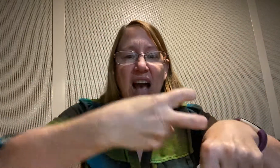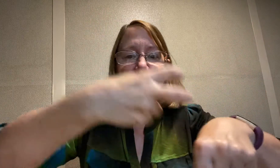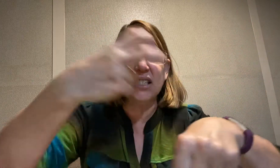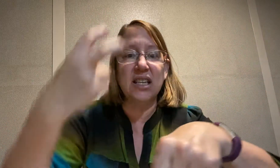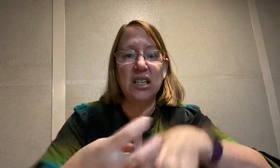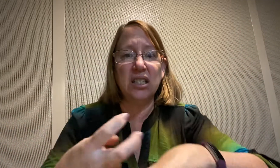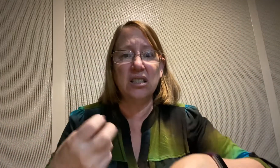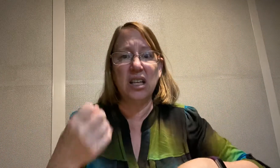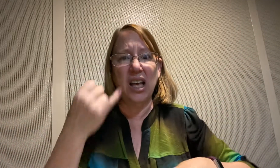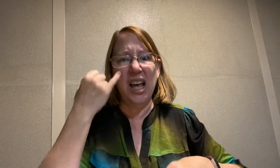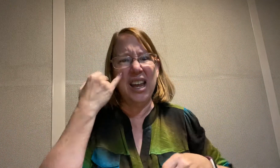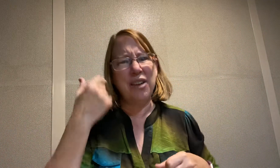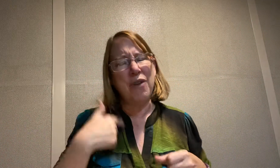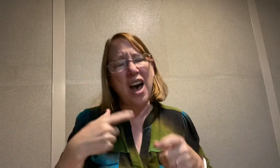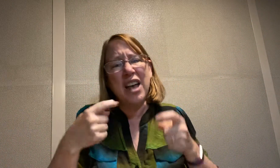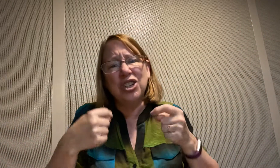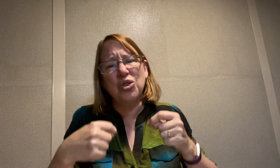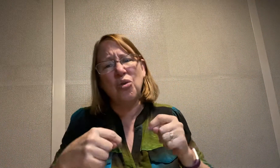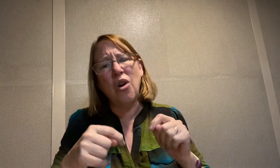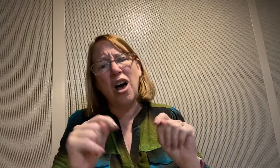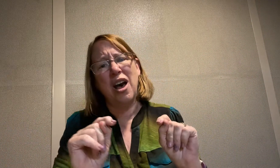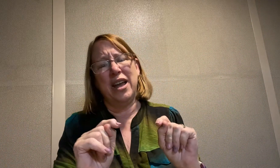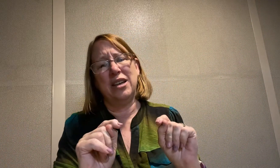rocks. If I tried